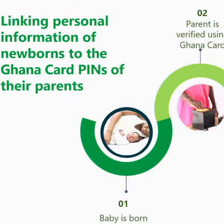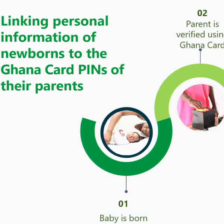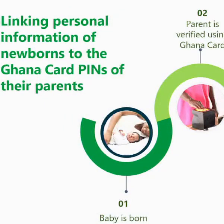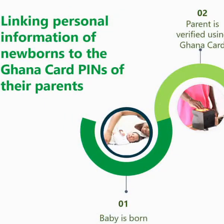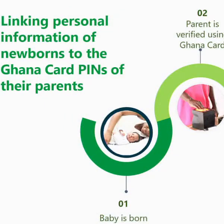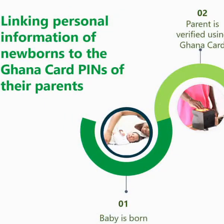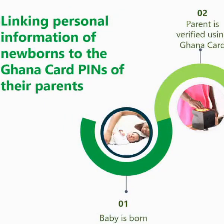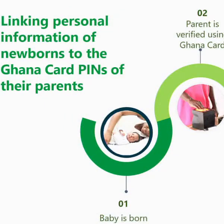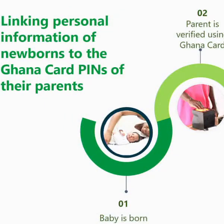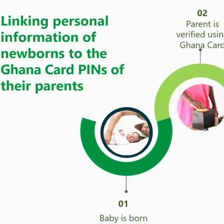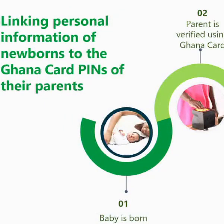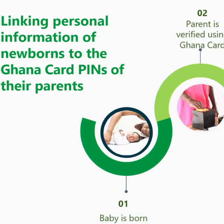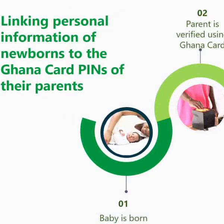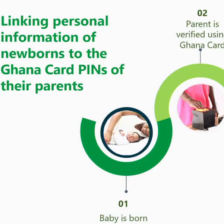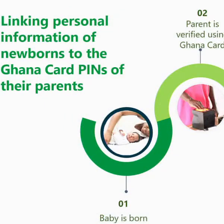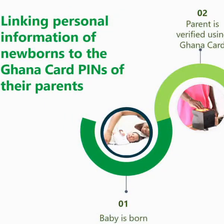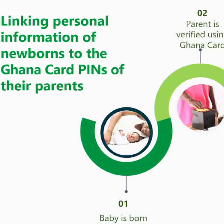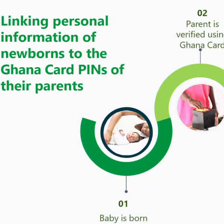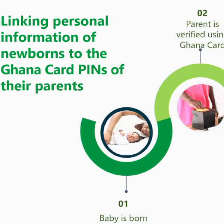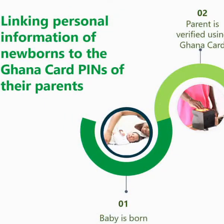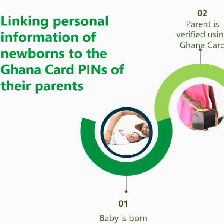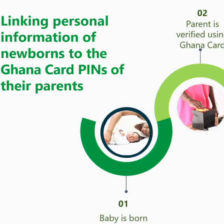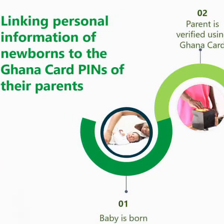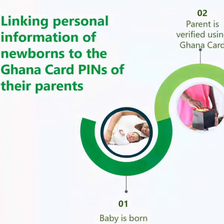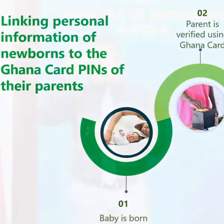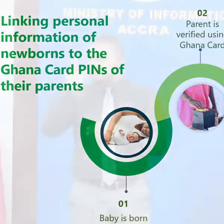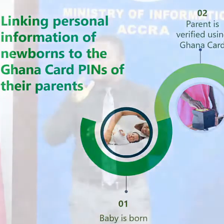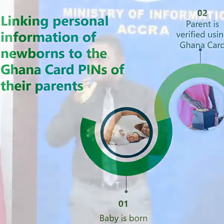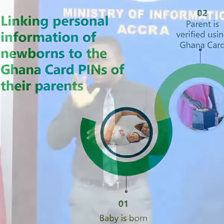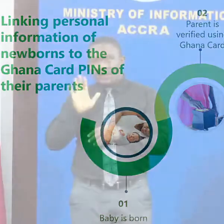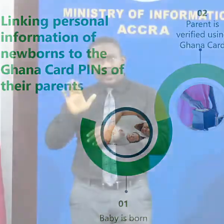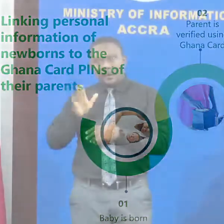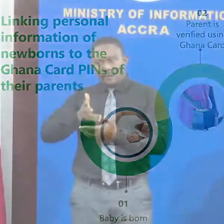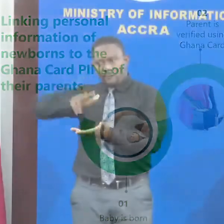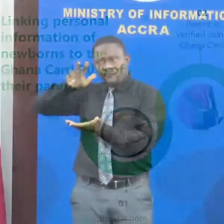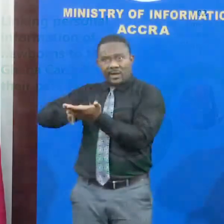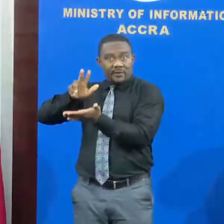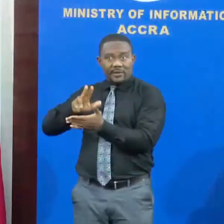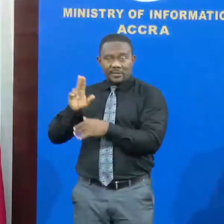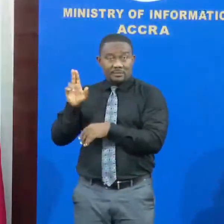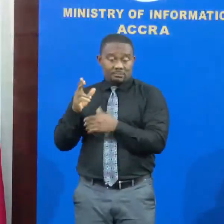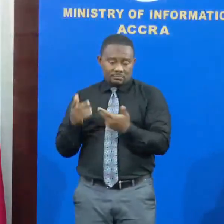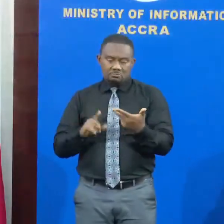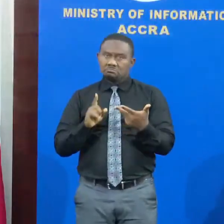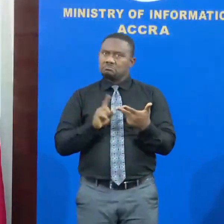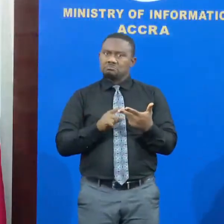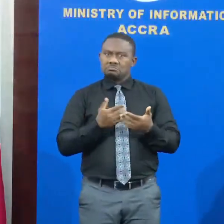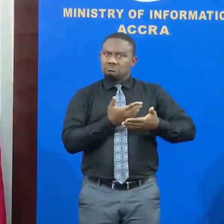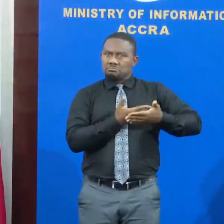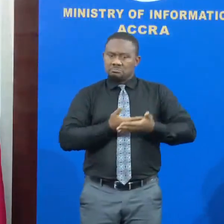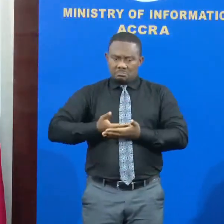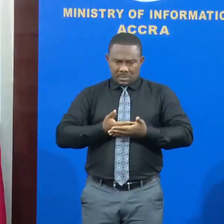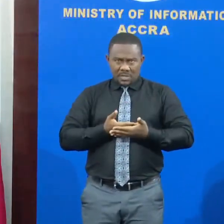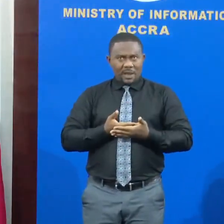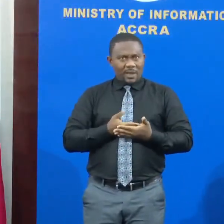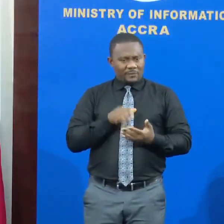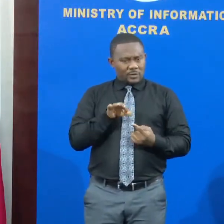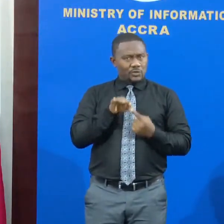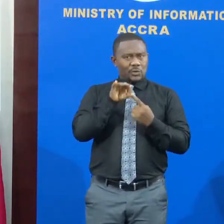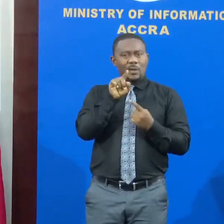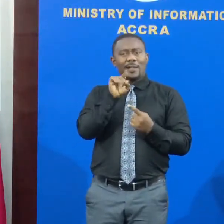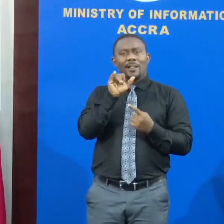born. Step two, a parent is verified using Ghana card. Step three, a baby is assigned a unique pin which